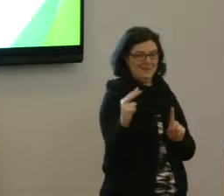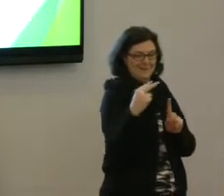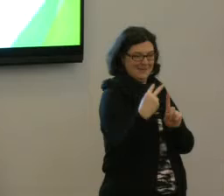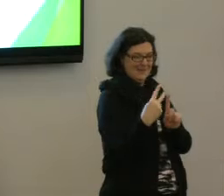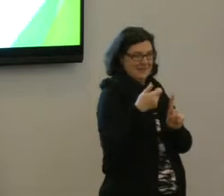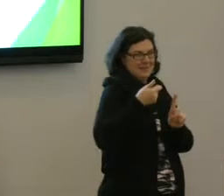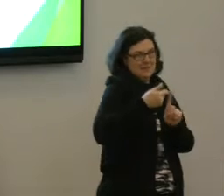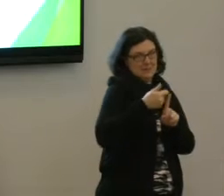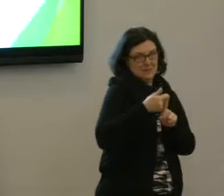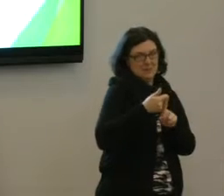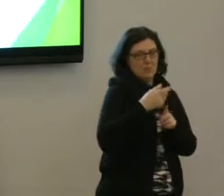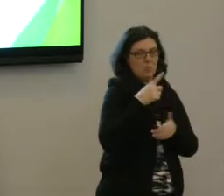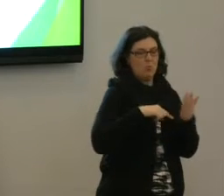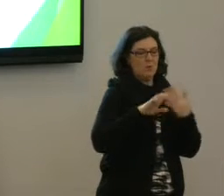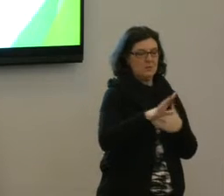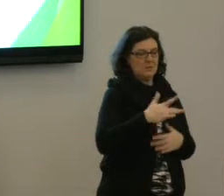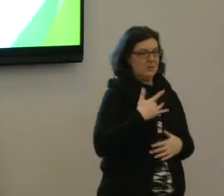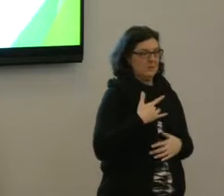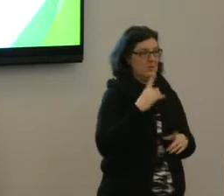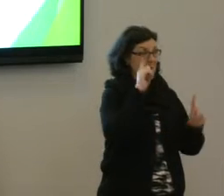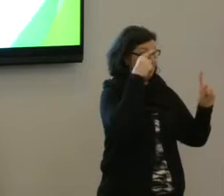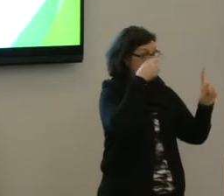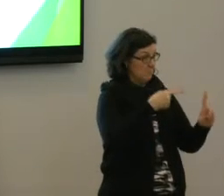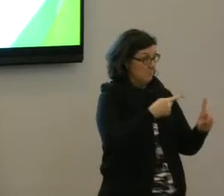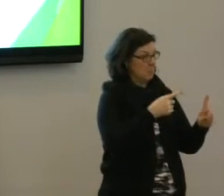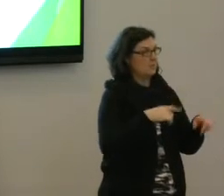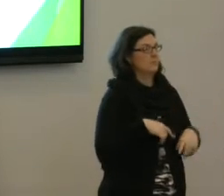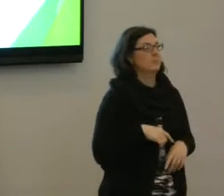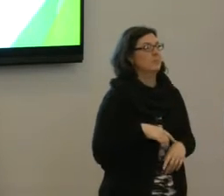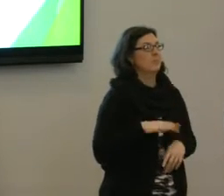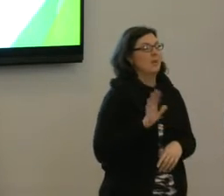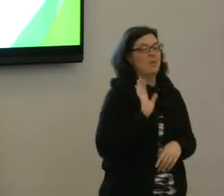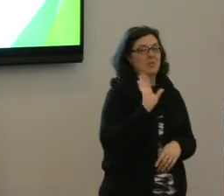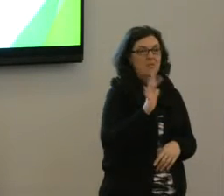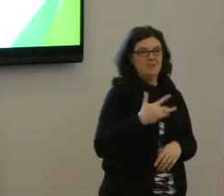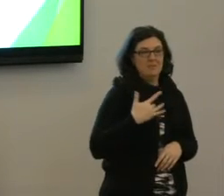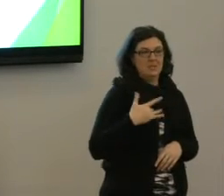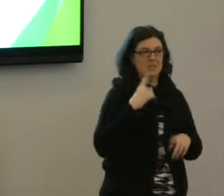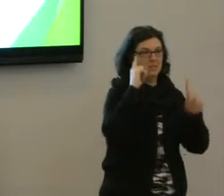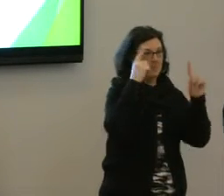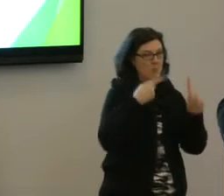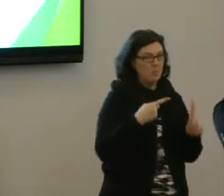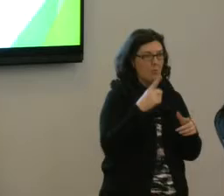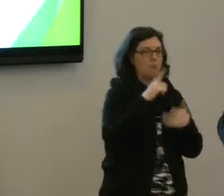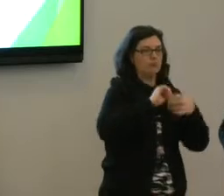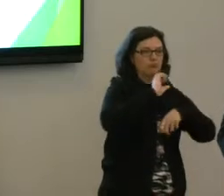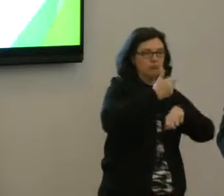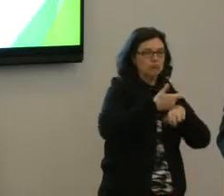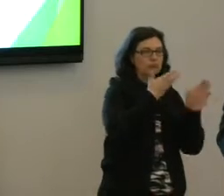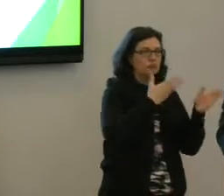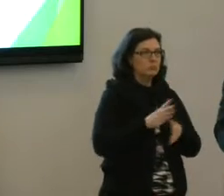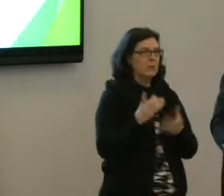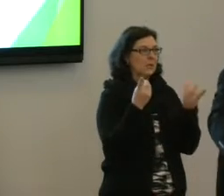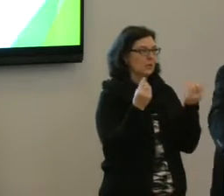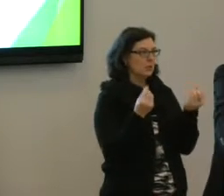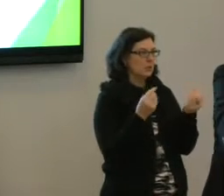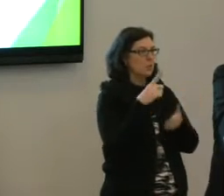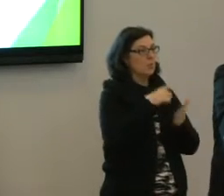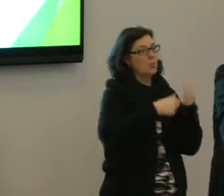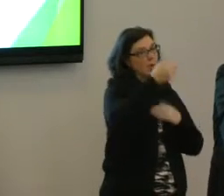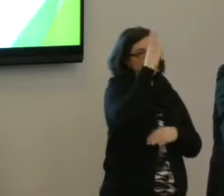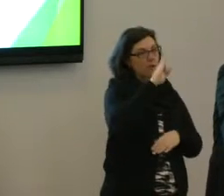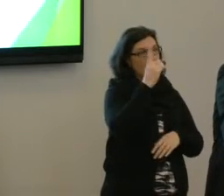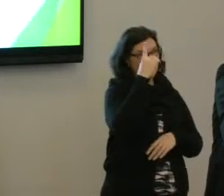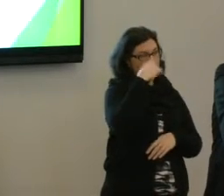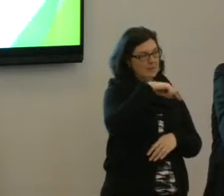they see as their sense of mission, what they see as their sense of goal, what they see as what they think God is calling